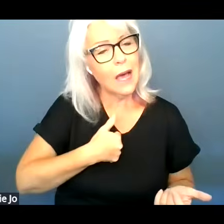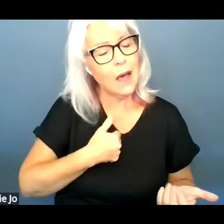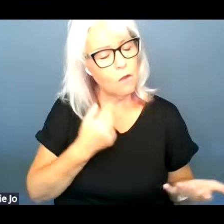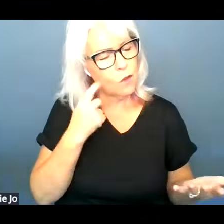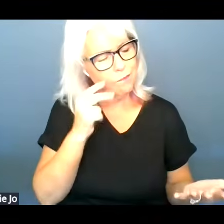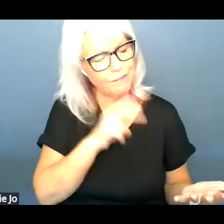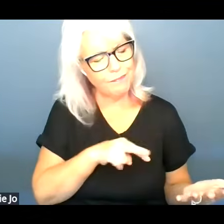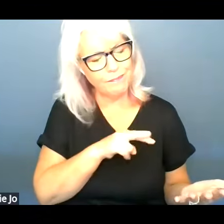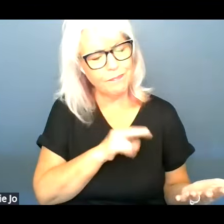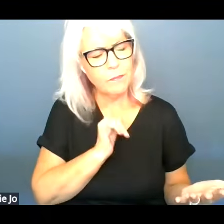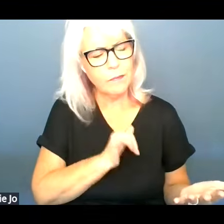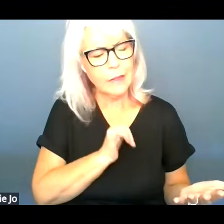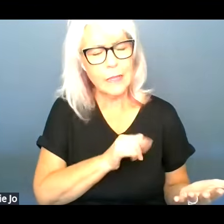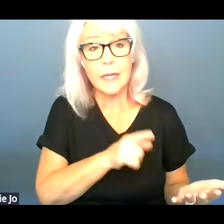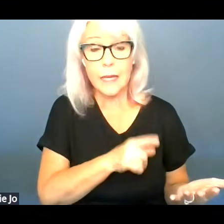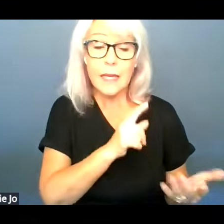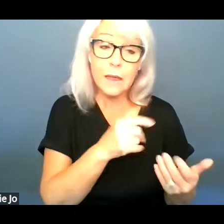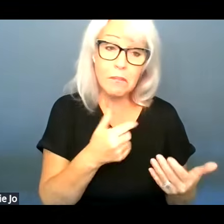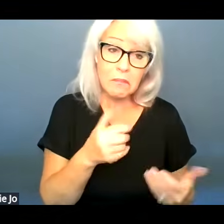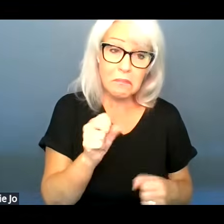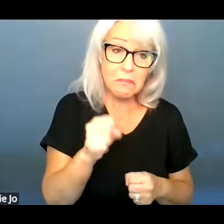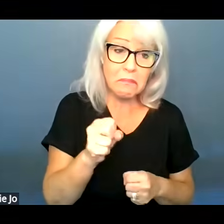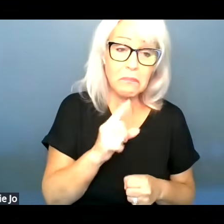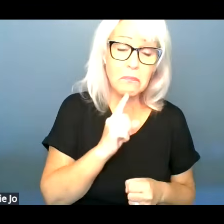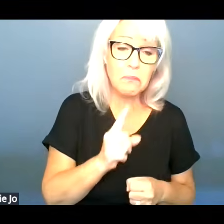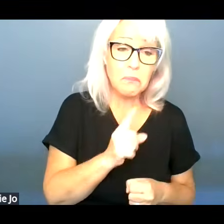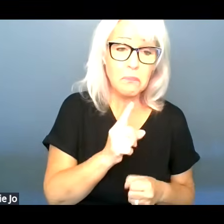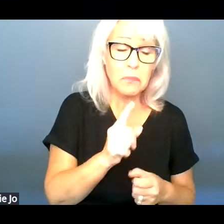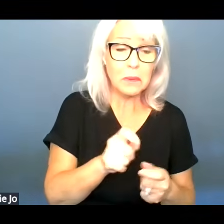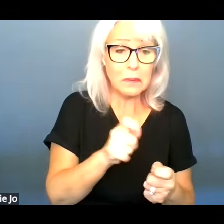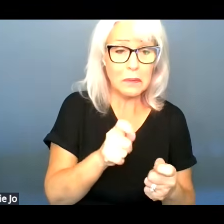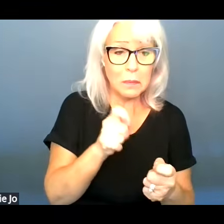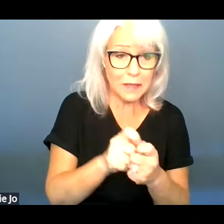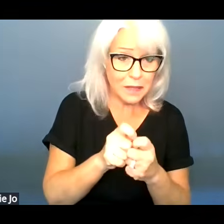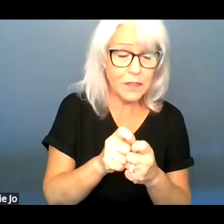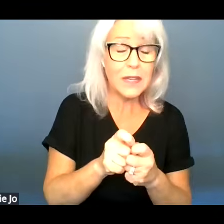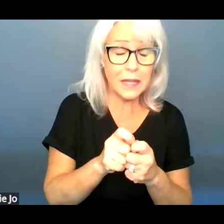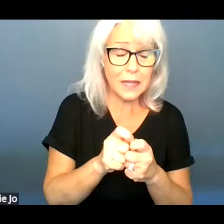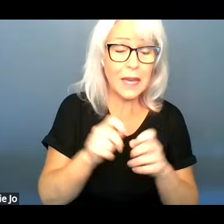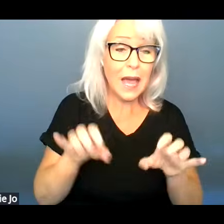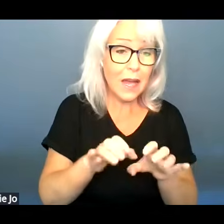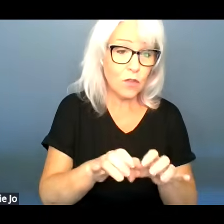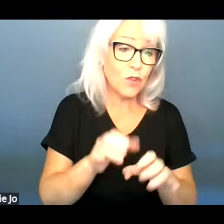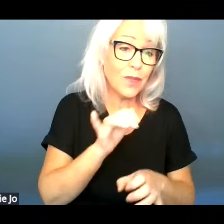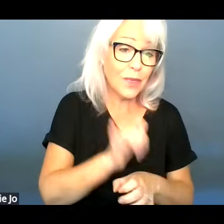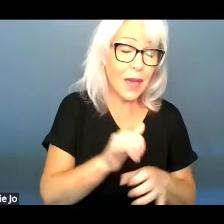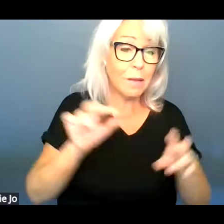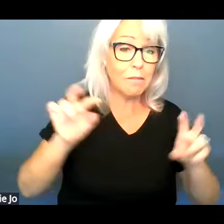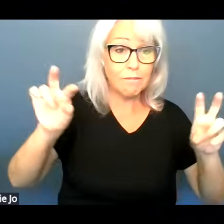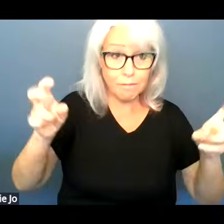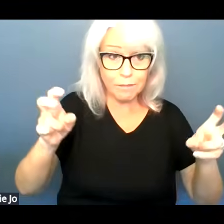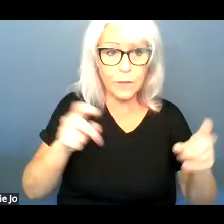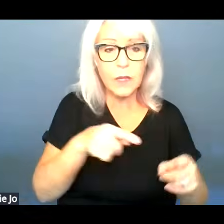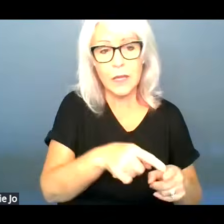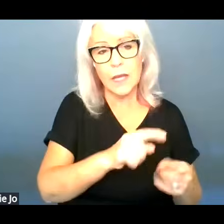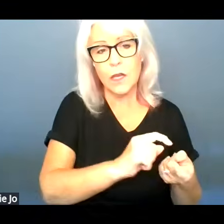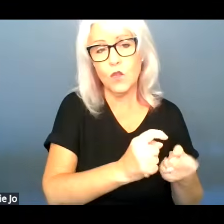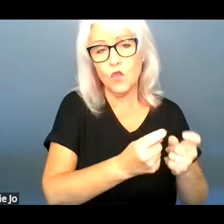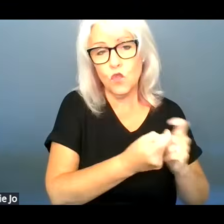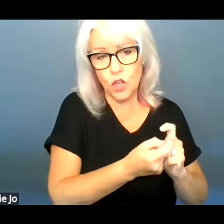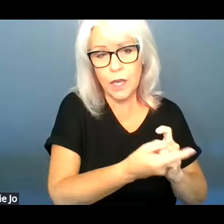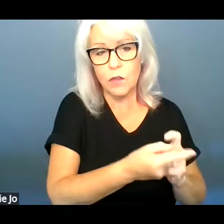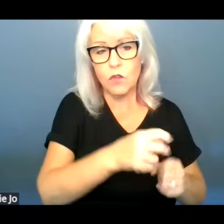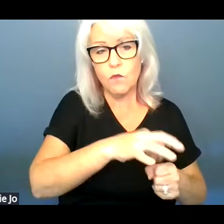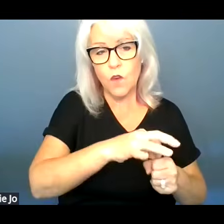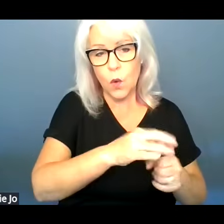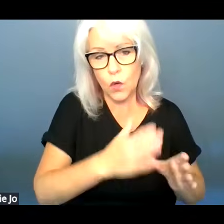does give the specific actions, which was change voter files. So I disagree with your position here